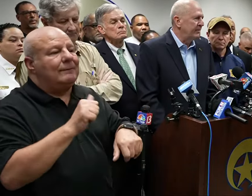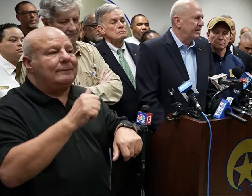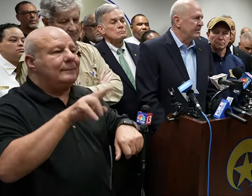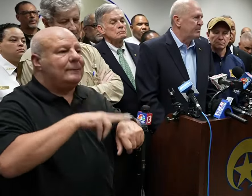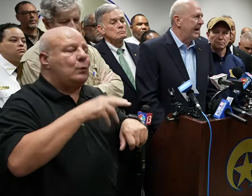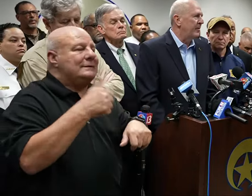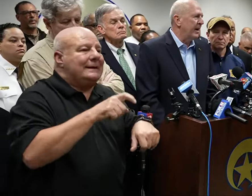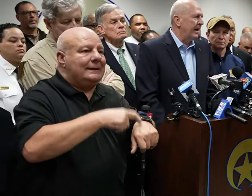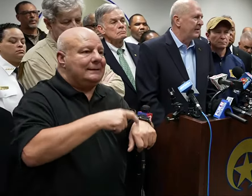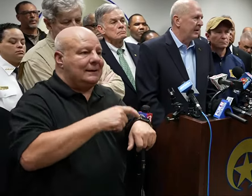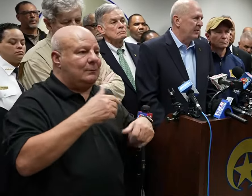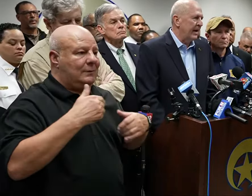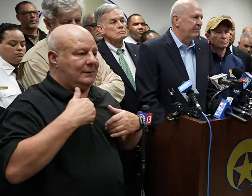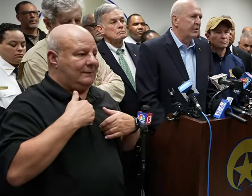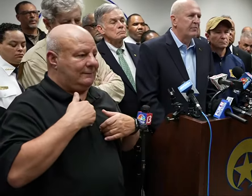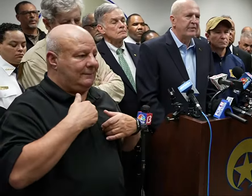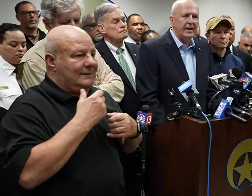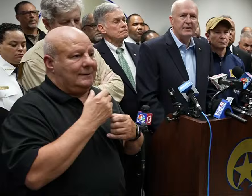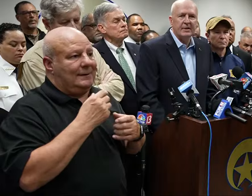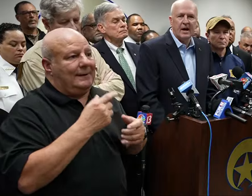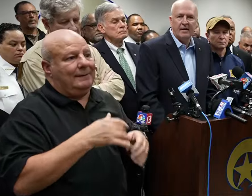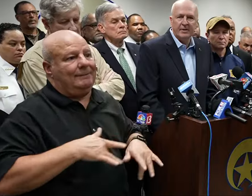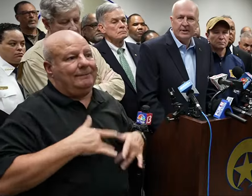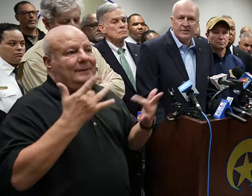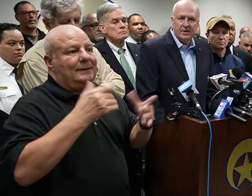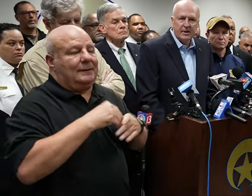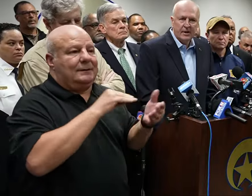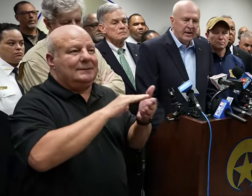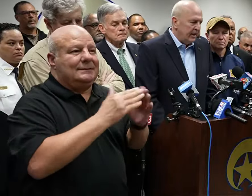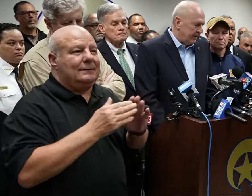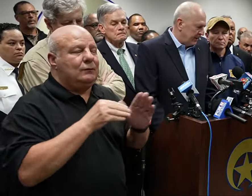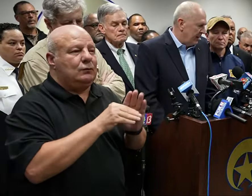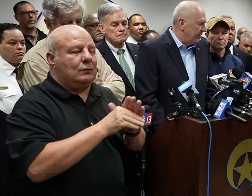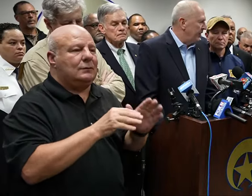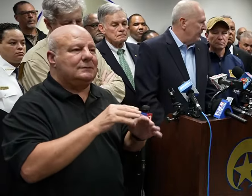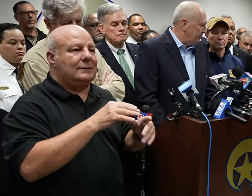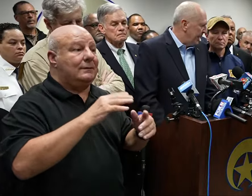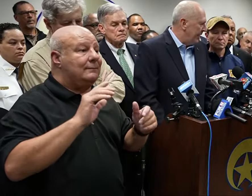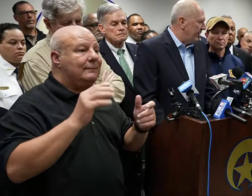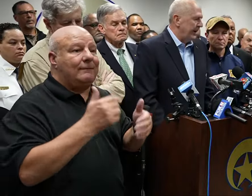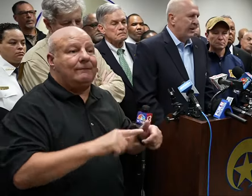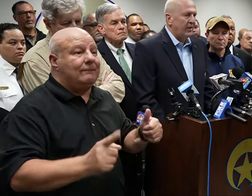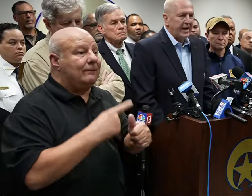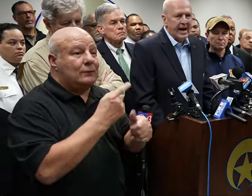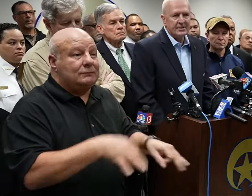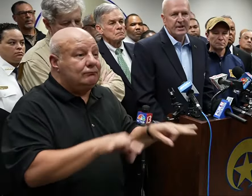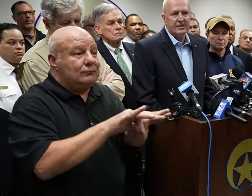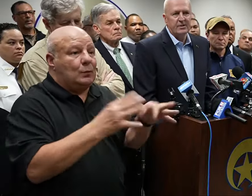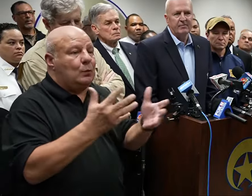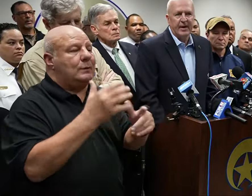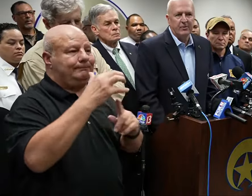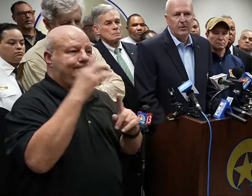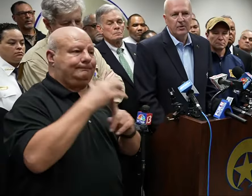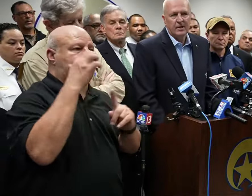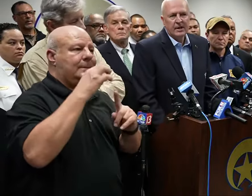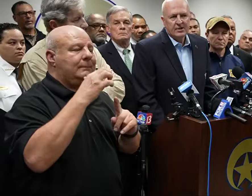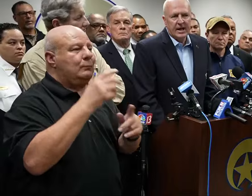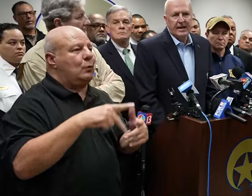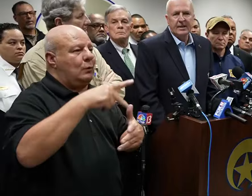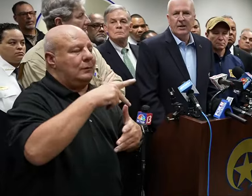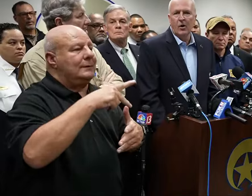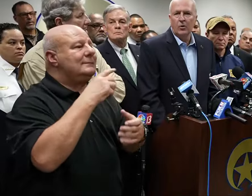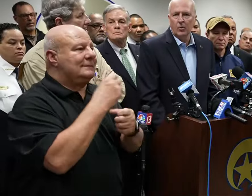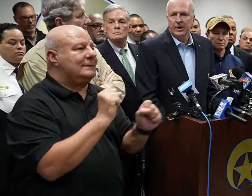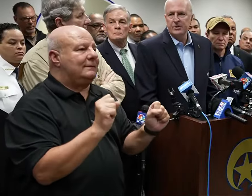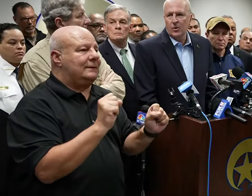public safety is paramount, and we have full faith and confidence in the governor and the mayor and all the assets, the federal,